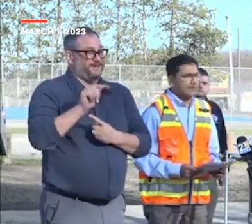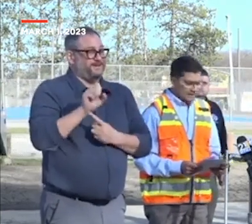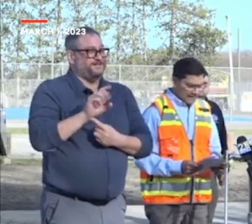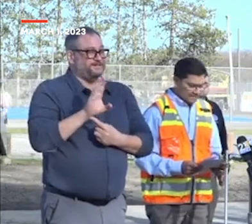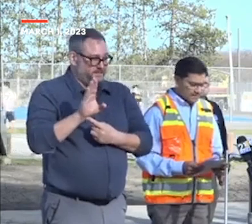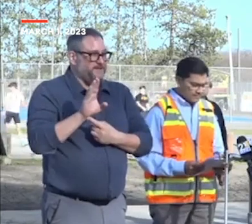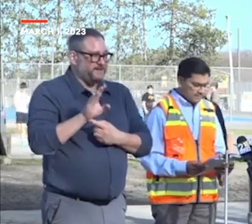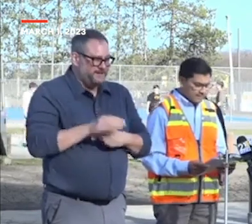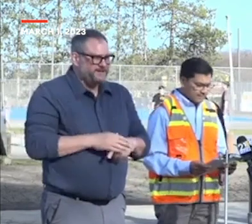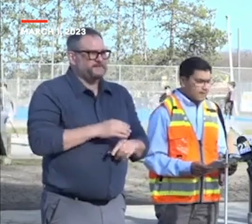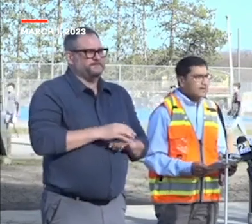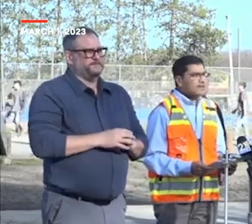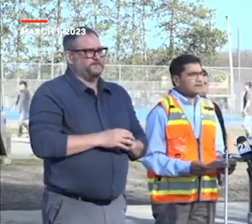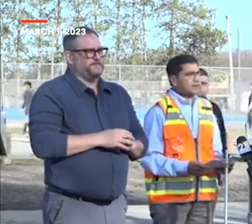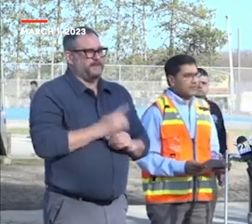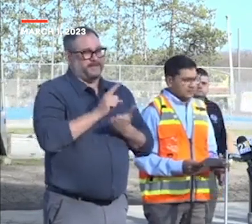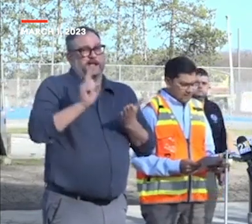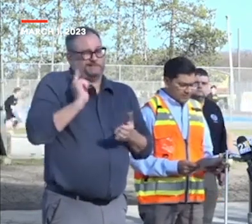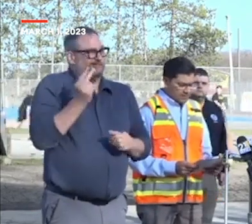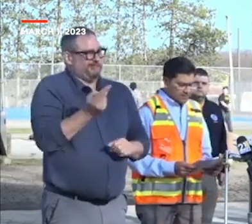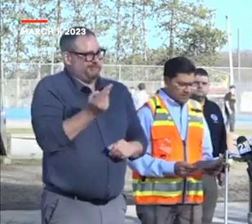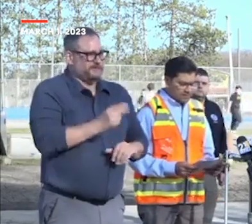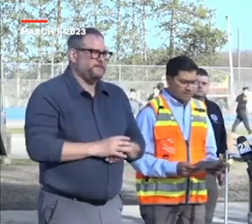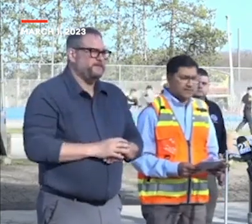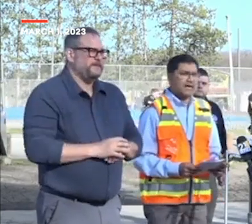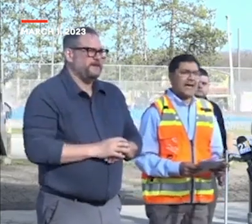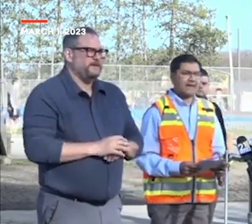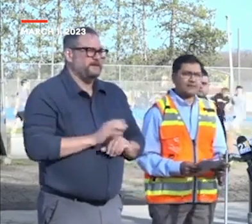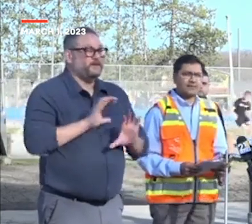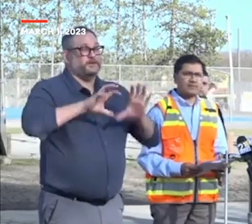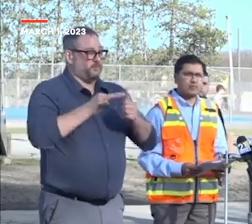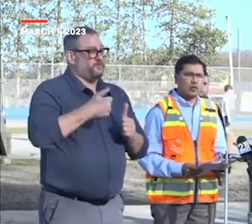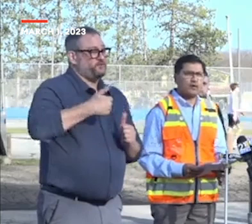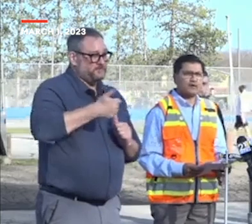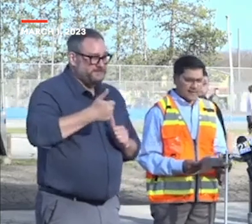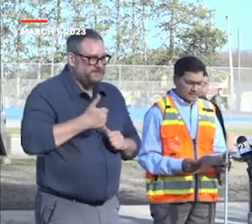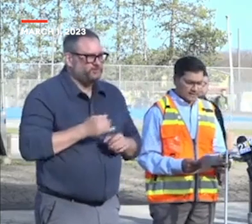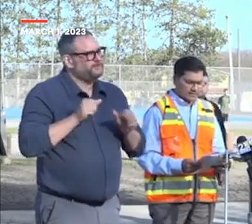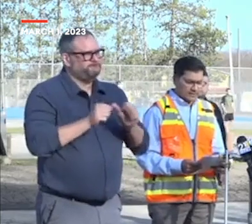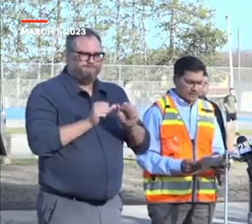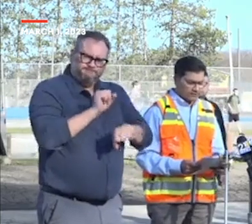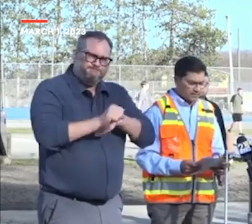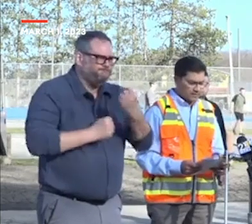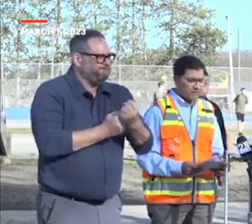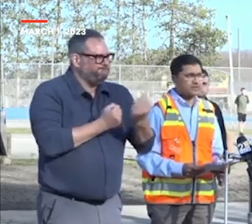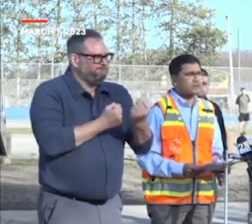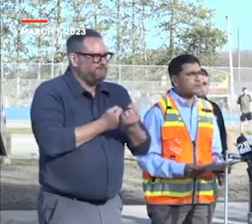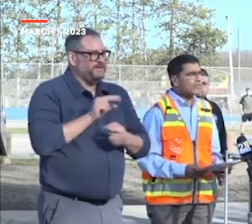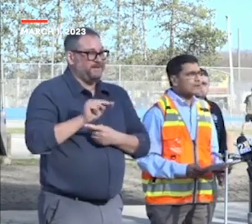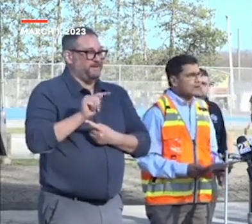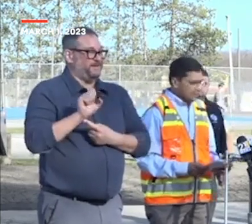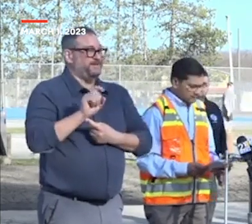Board last Thursday. Department of Transportation continues to actively support the NTSB-led